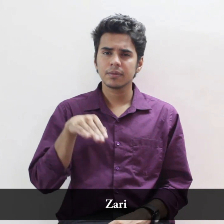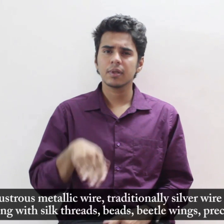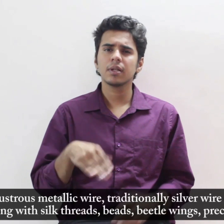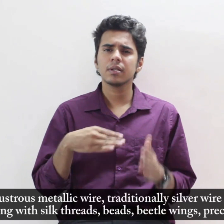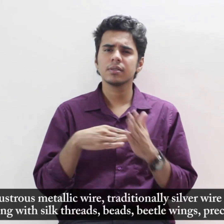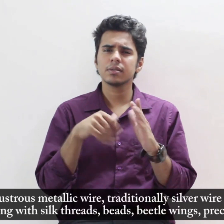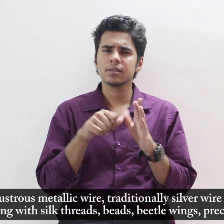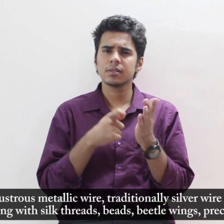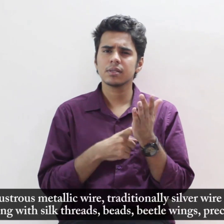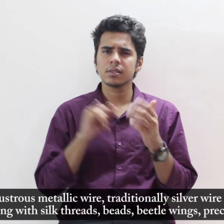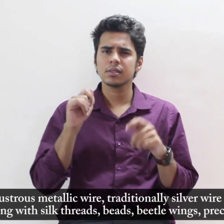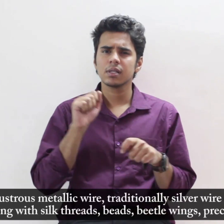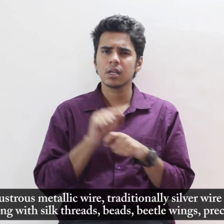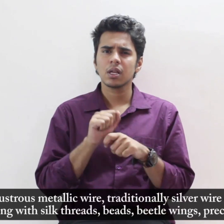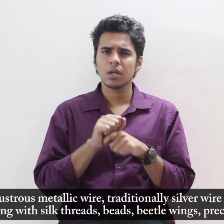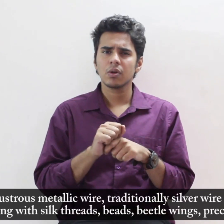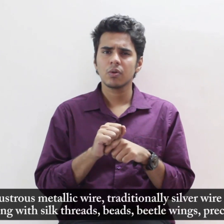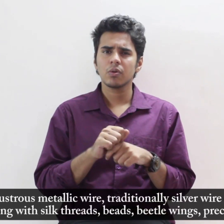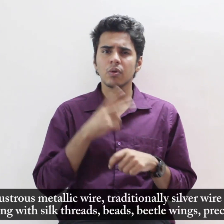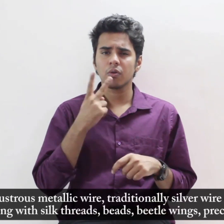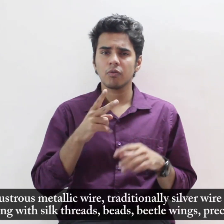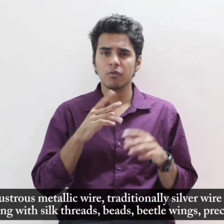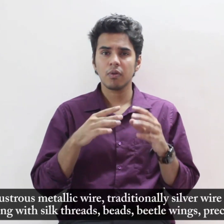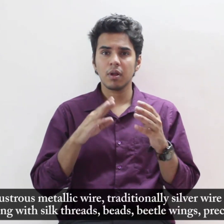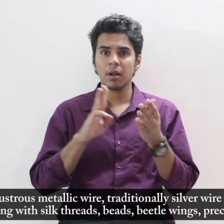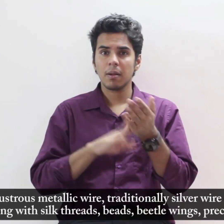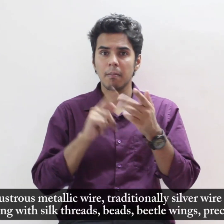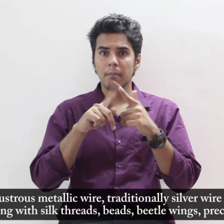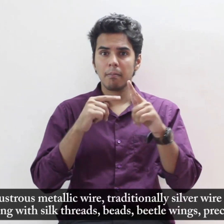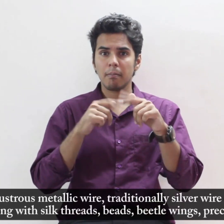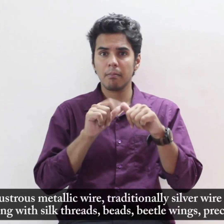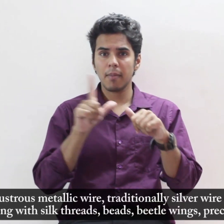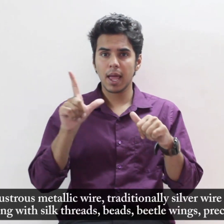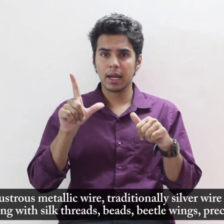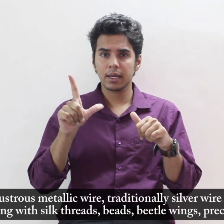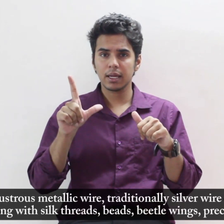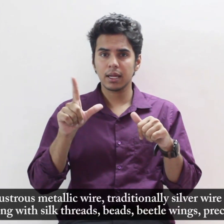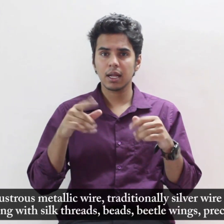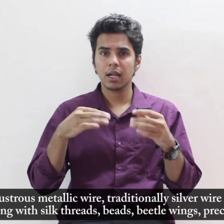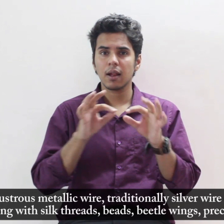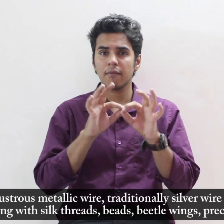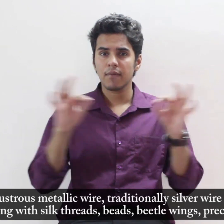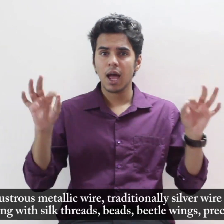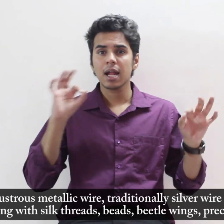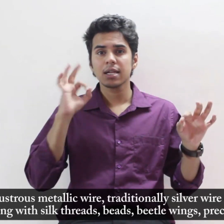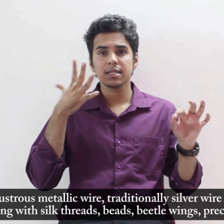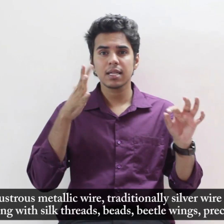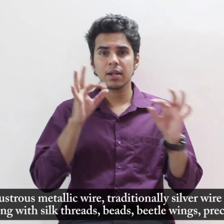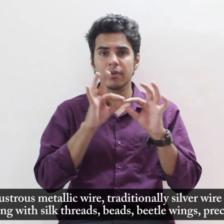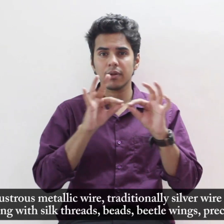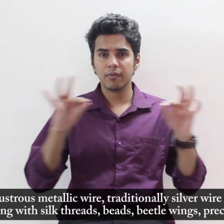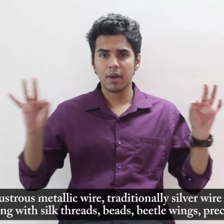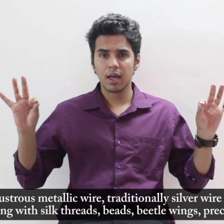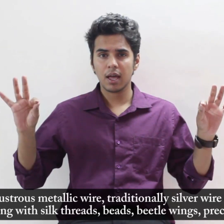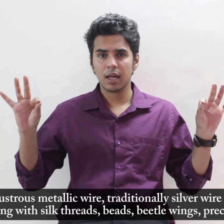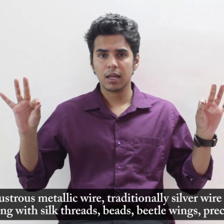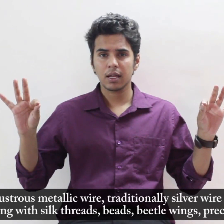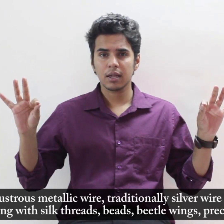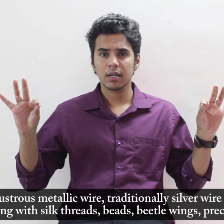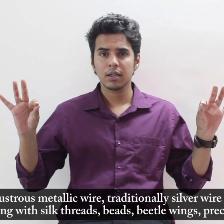In zari work, lustrous metallic wire, traditionally silver wire coated or plated with gold, along with